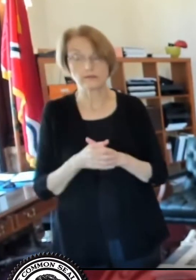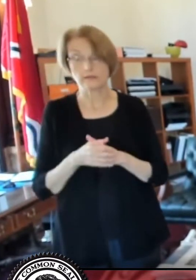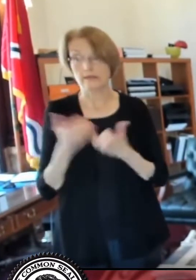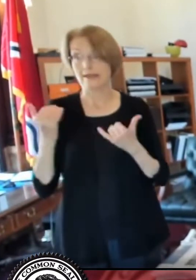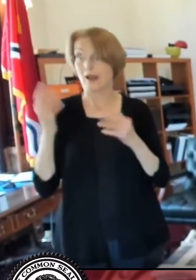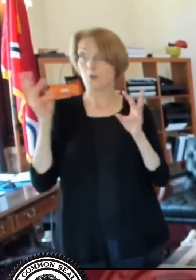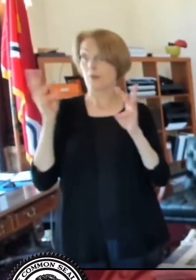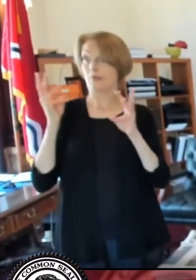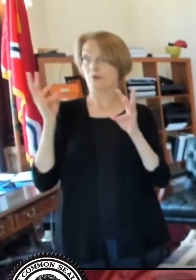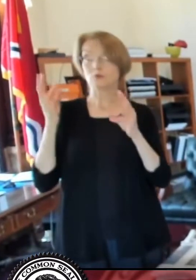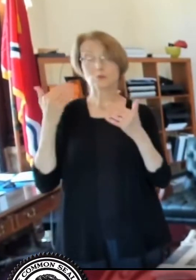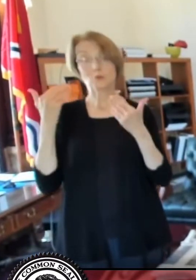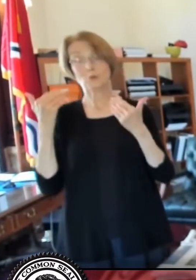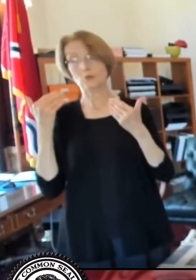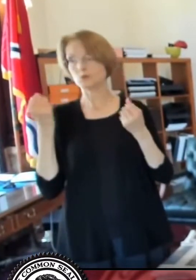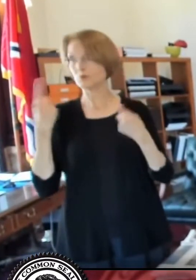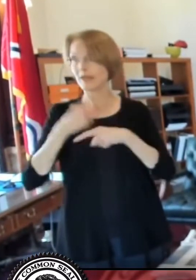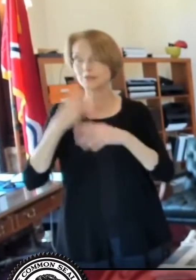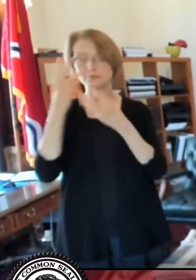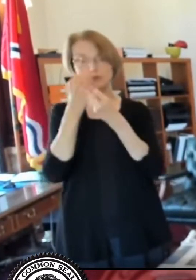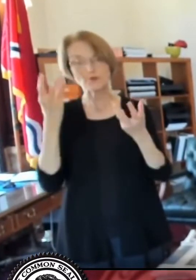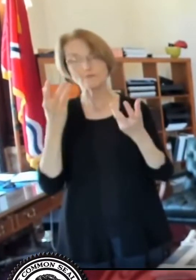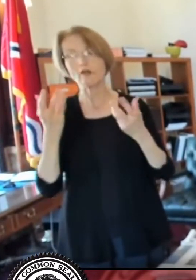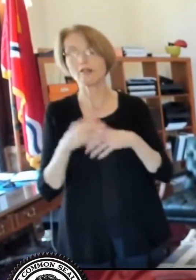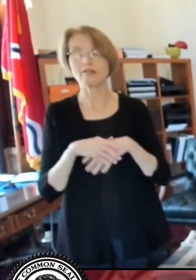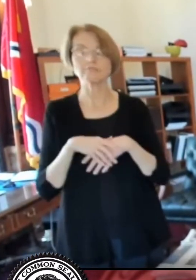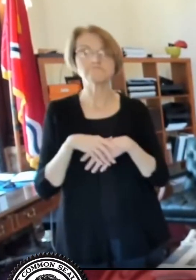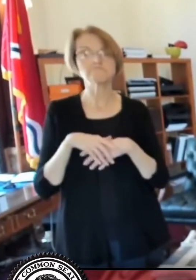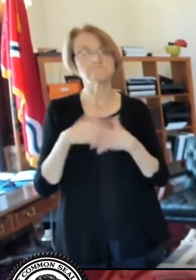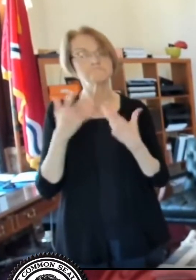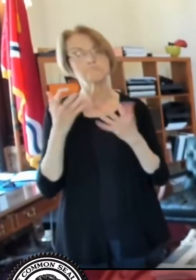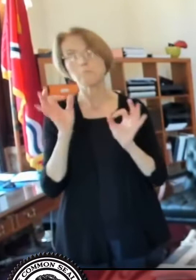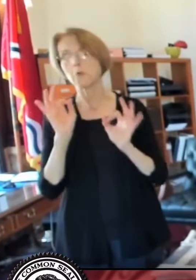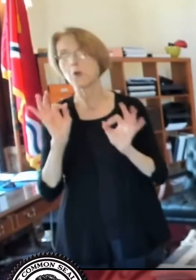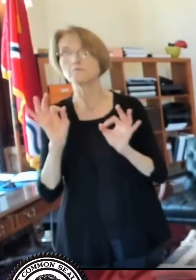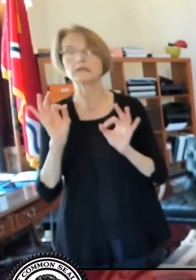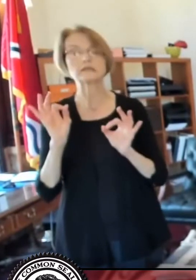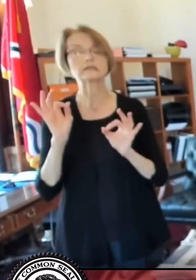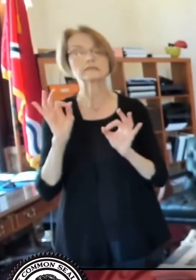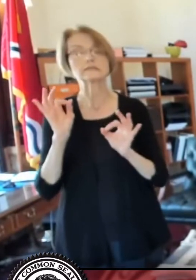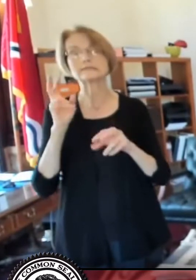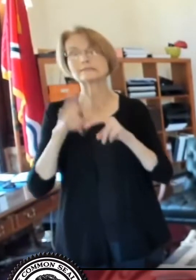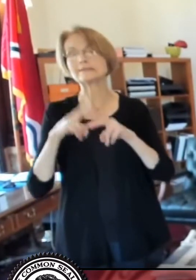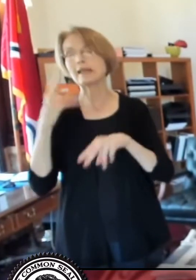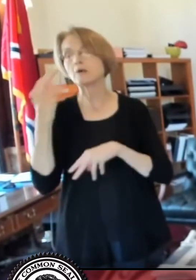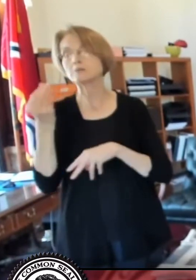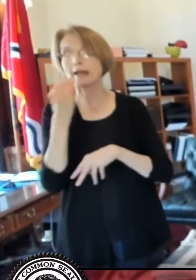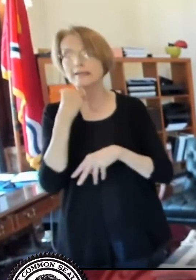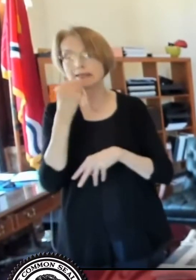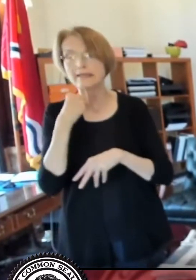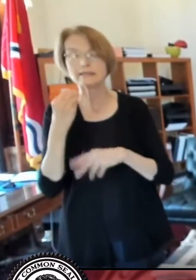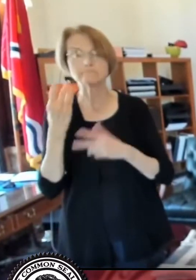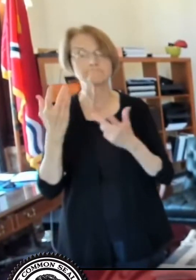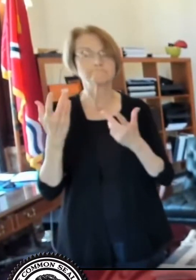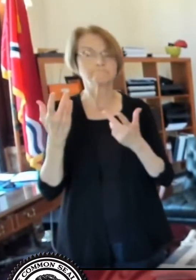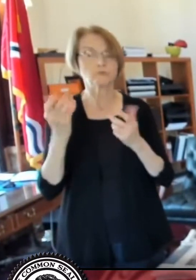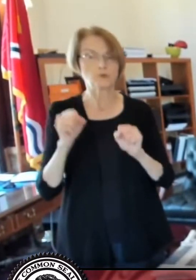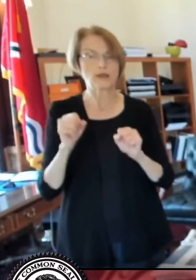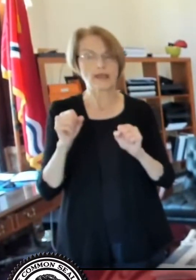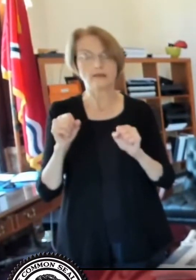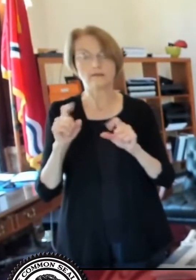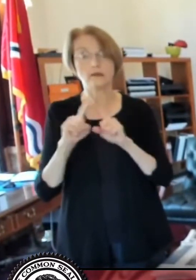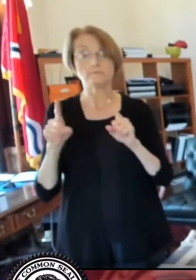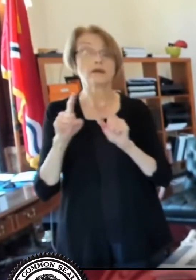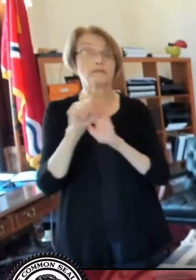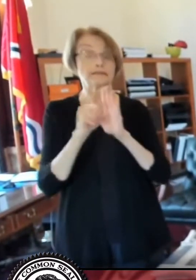it's a beautiful day today, a nice day to, if you want to go to a restaurant, to sit outside, but you are allowed in the state of Missouri,